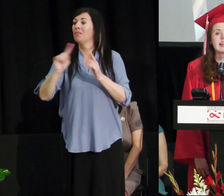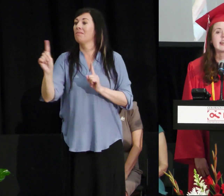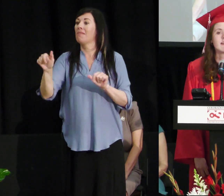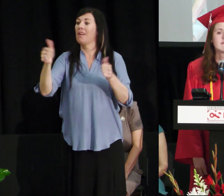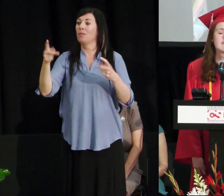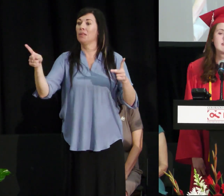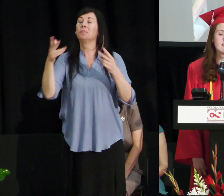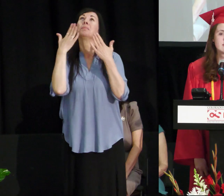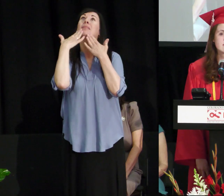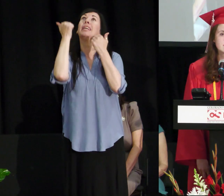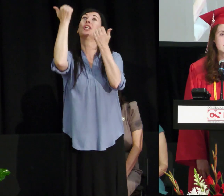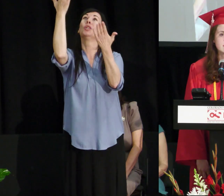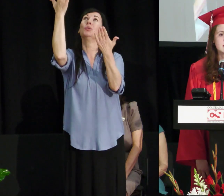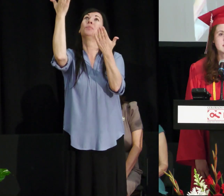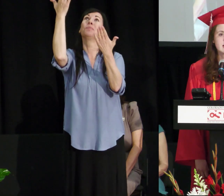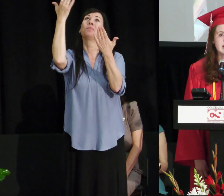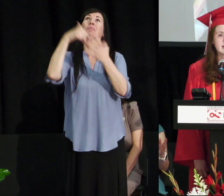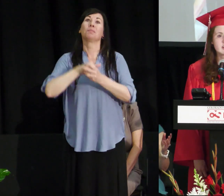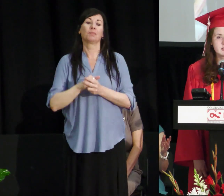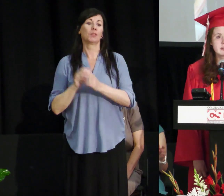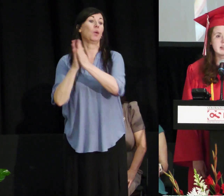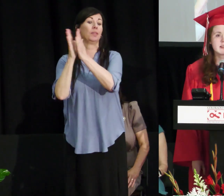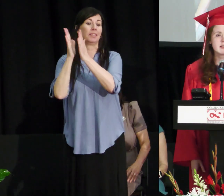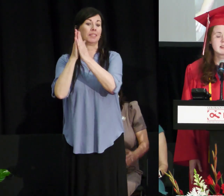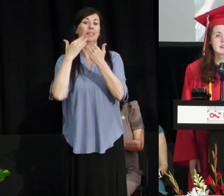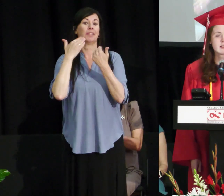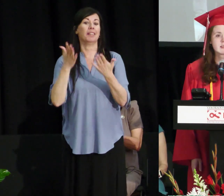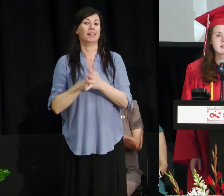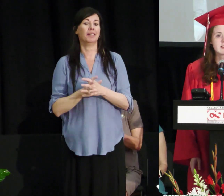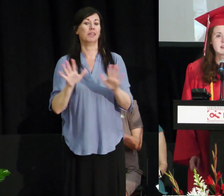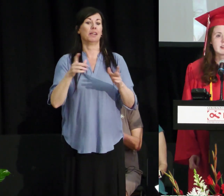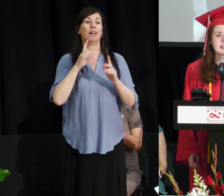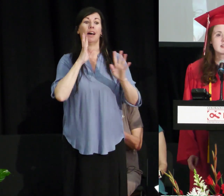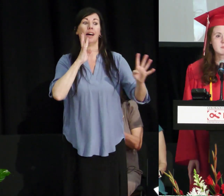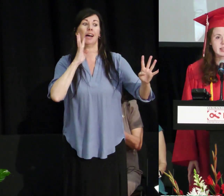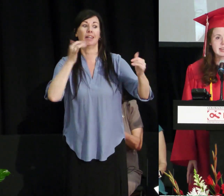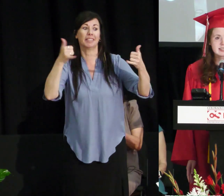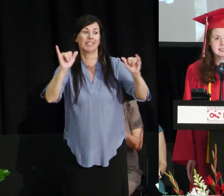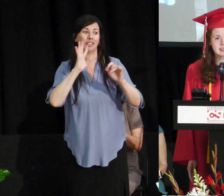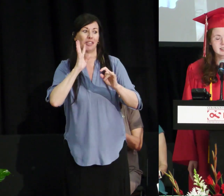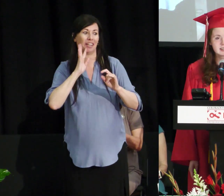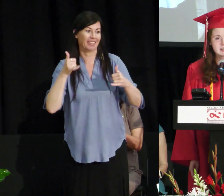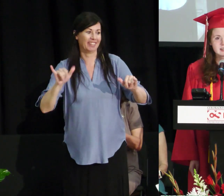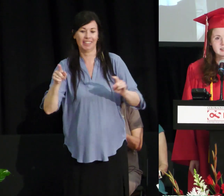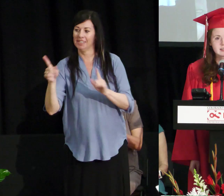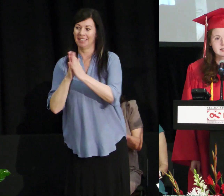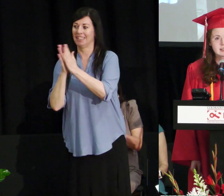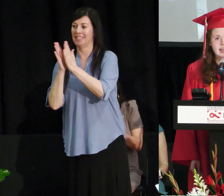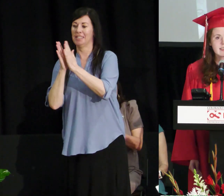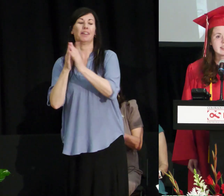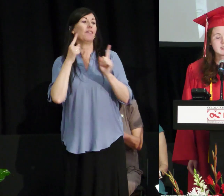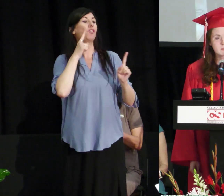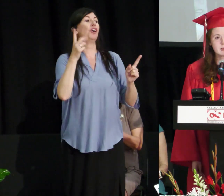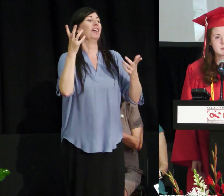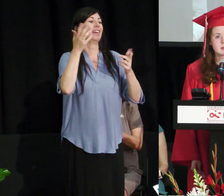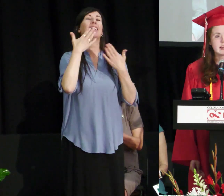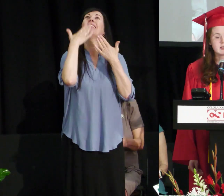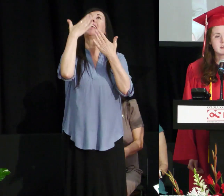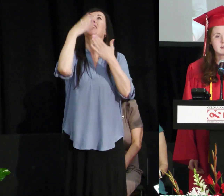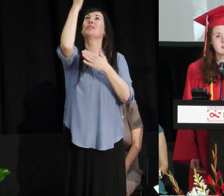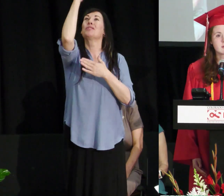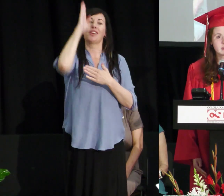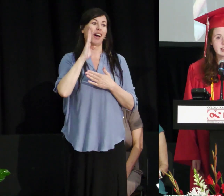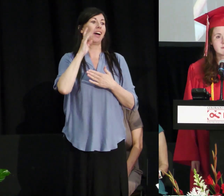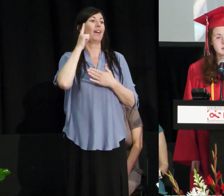Thank you for including this place and these people